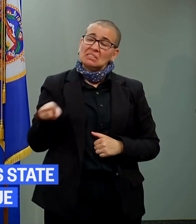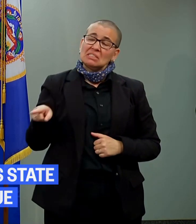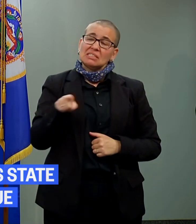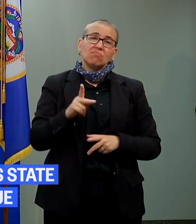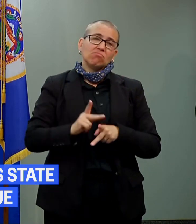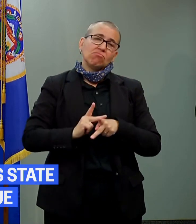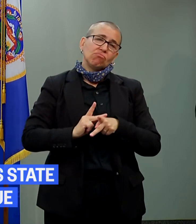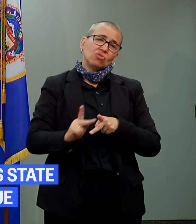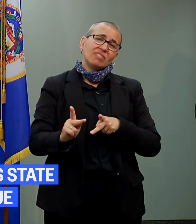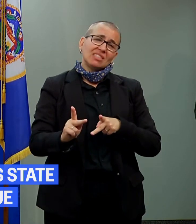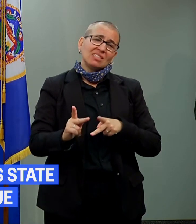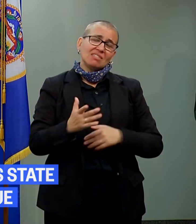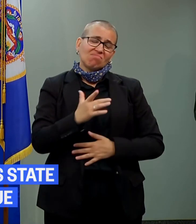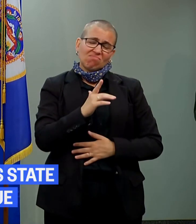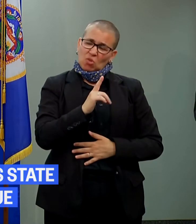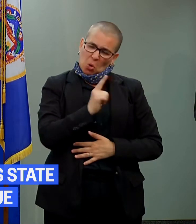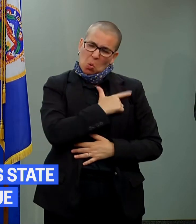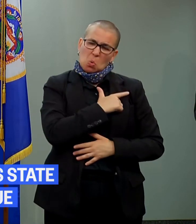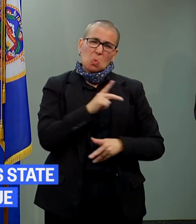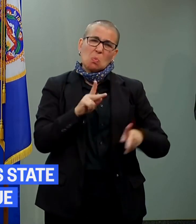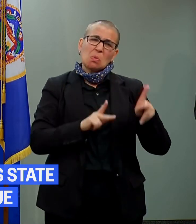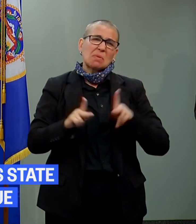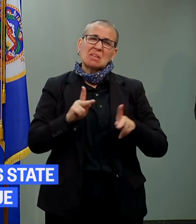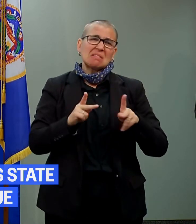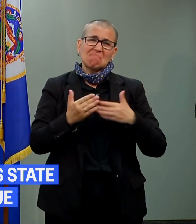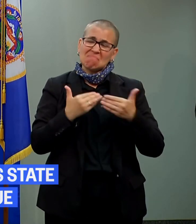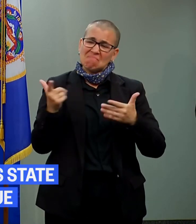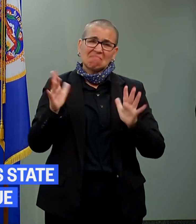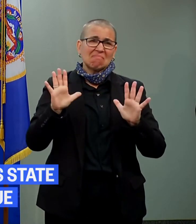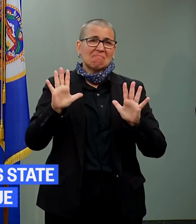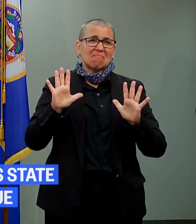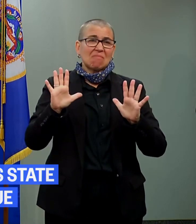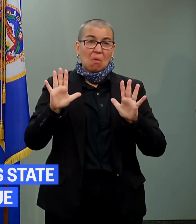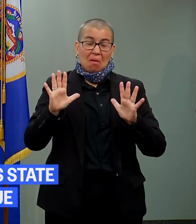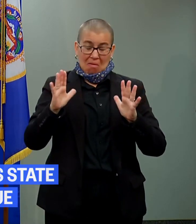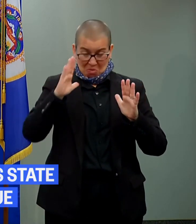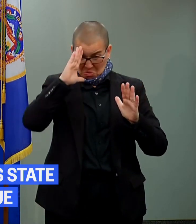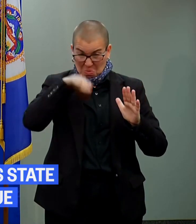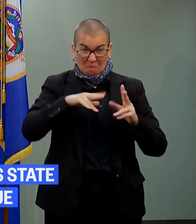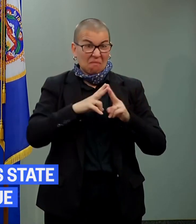an incredibly dangerous and complex environment.